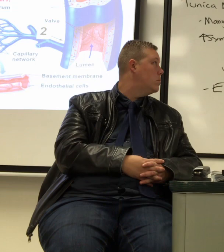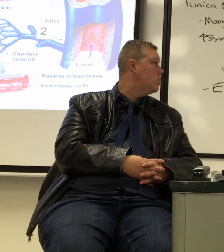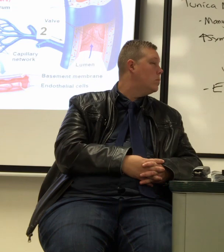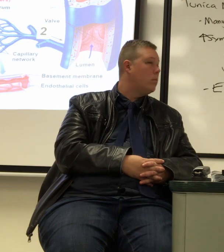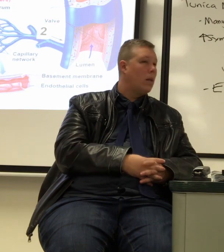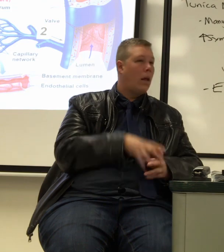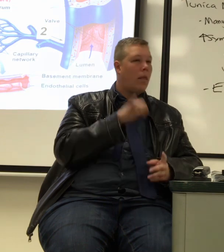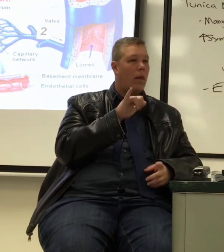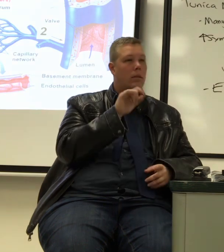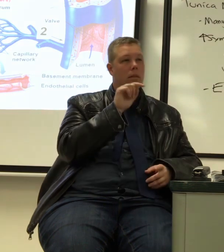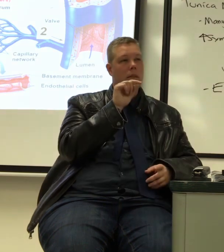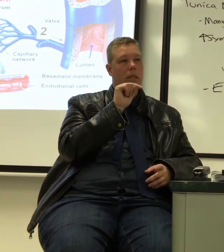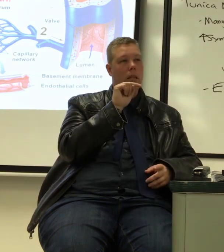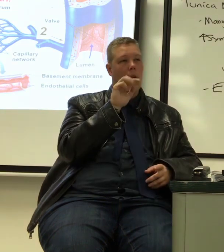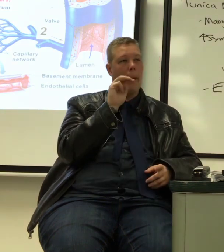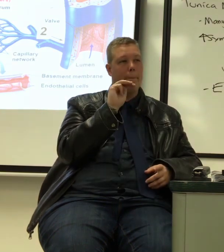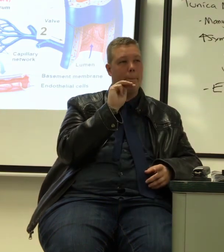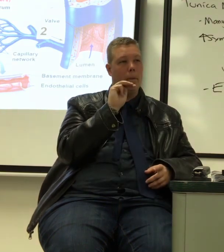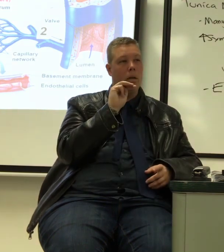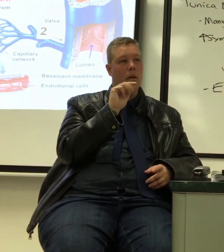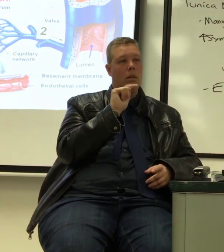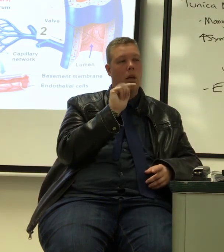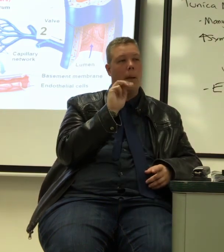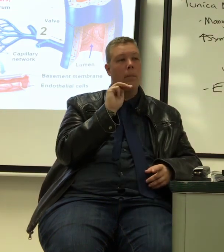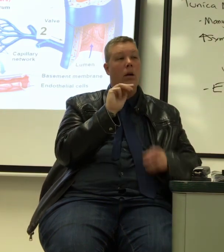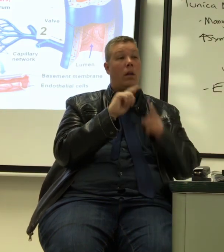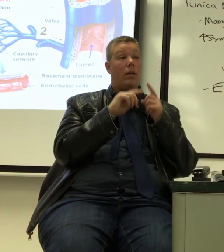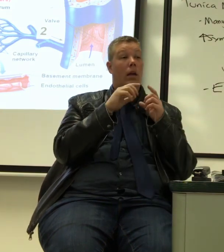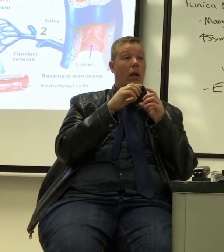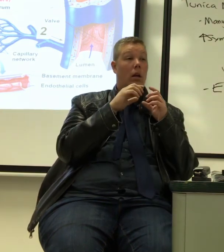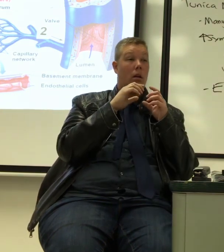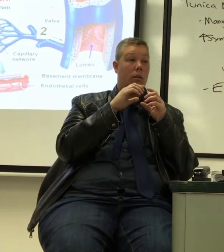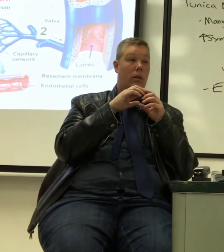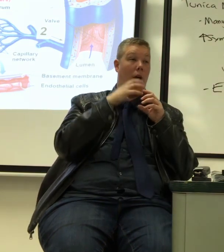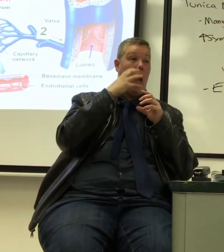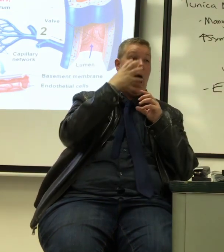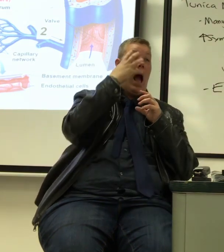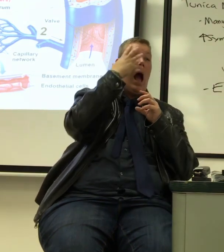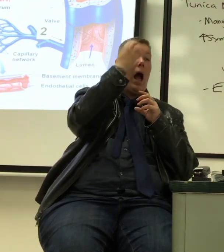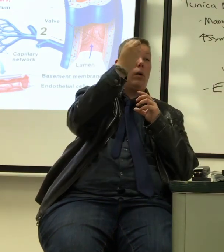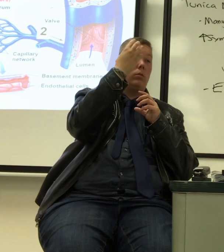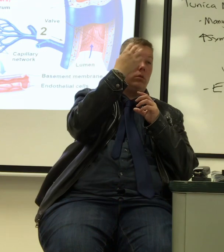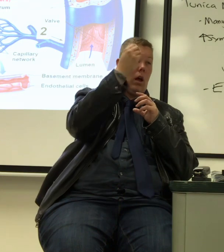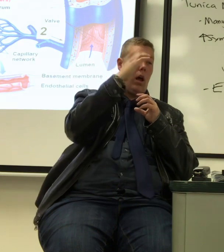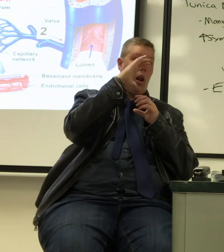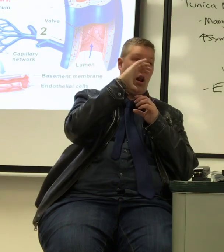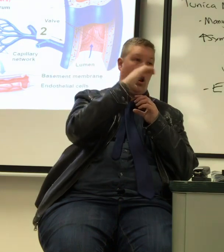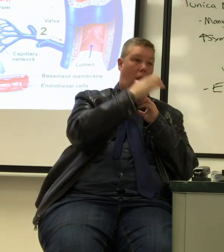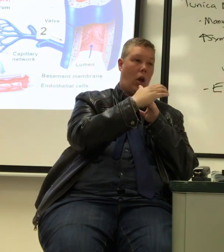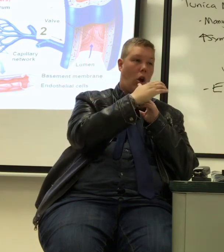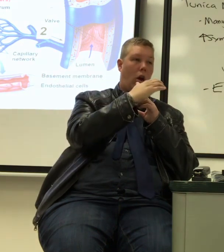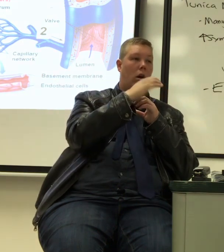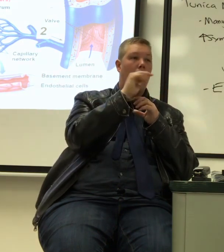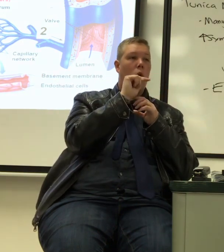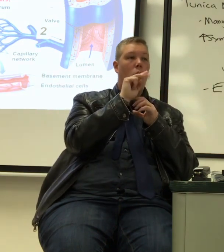And that's the TM. The outermost layer in large vessels is the TA, the tunica